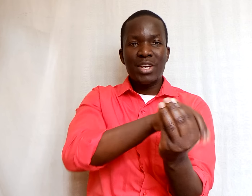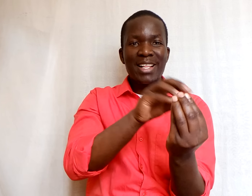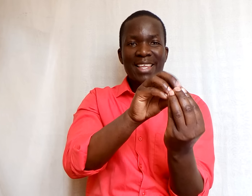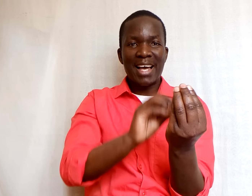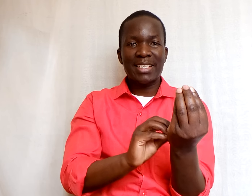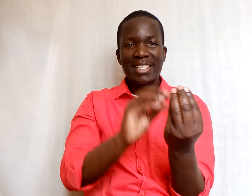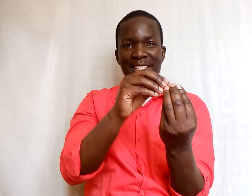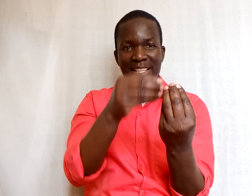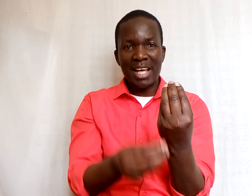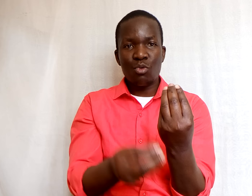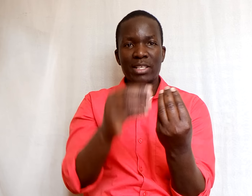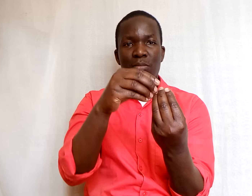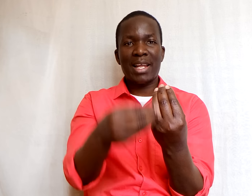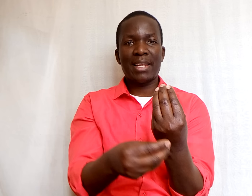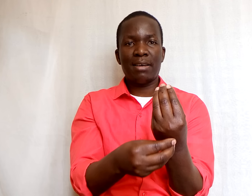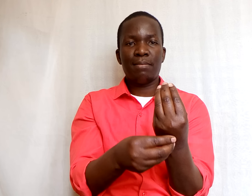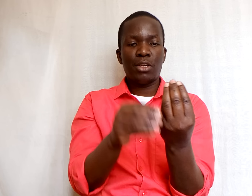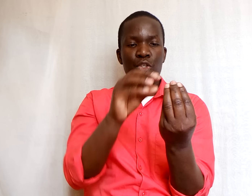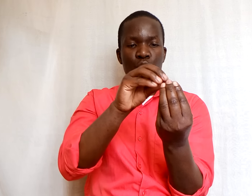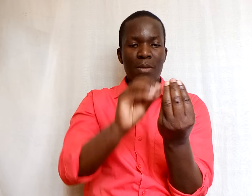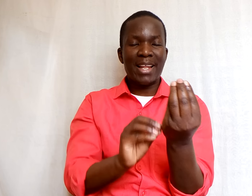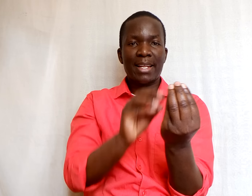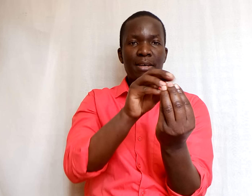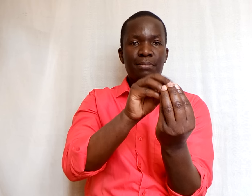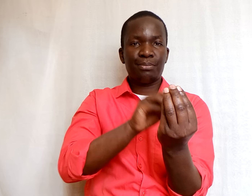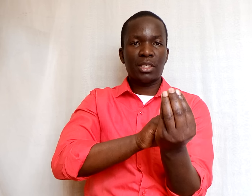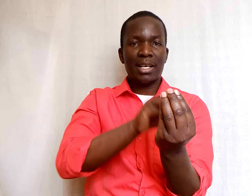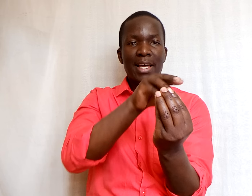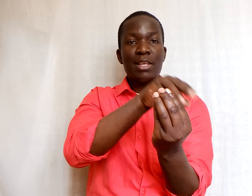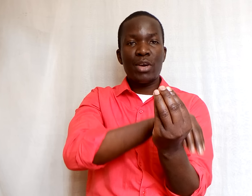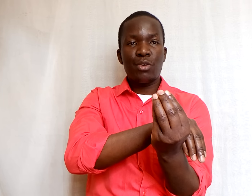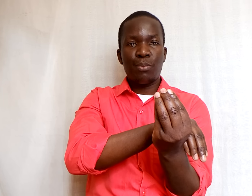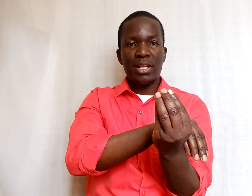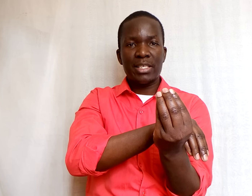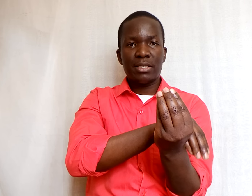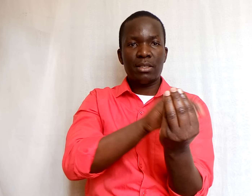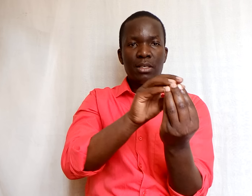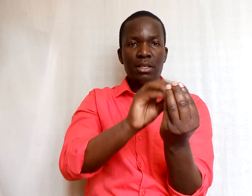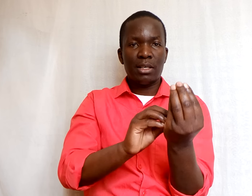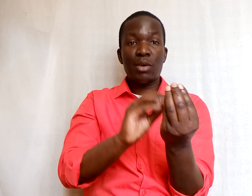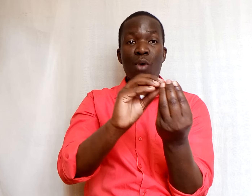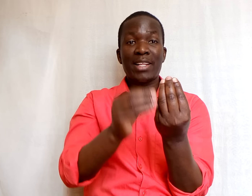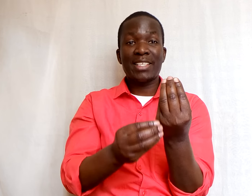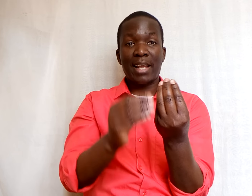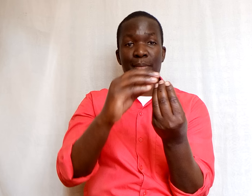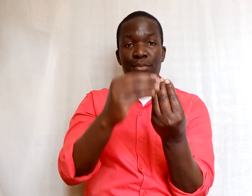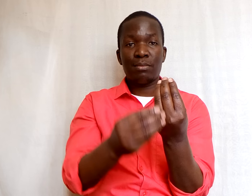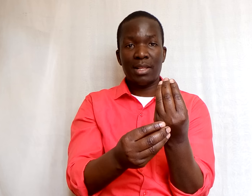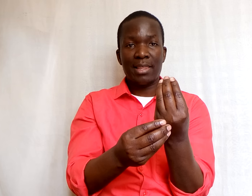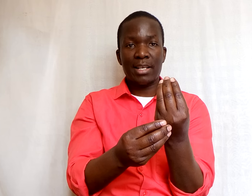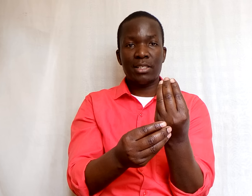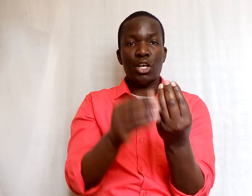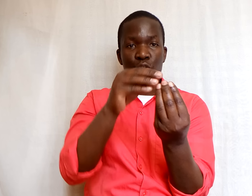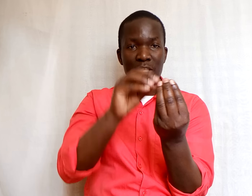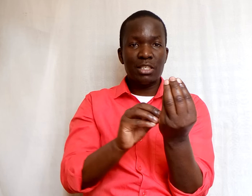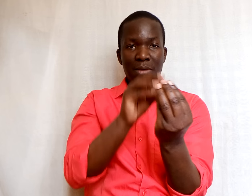like that. That one is banana. So banana. Like that, the way you peel it. The one that is ripe. Like that. So this is